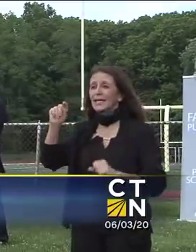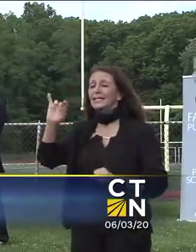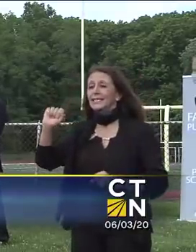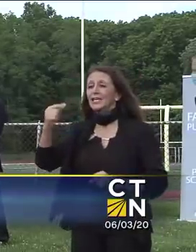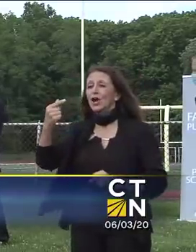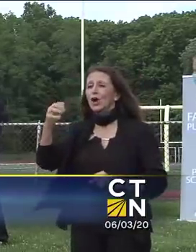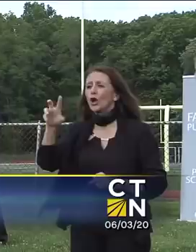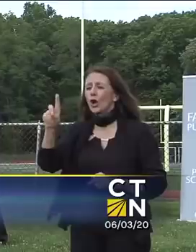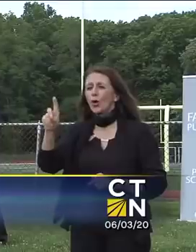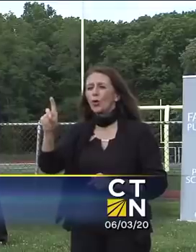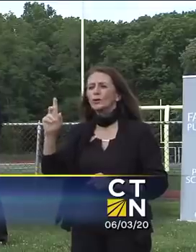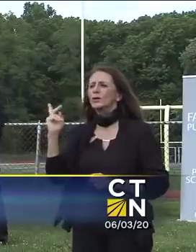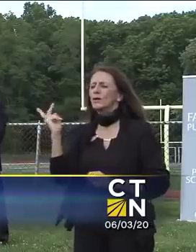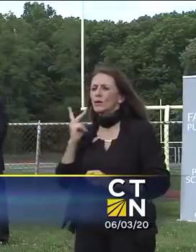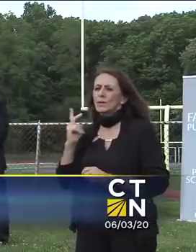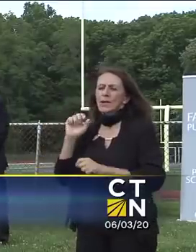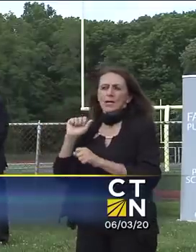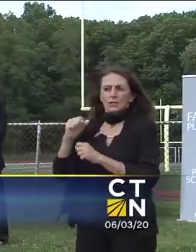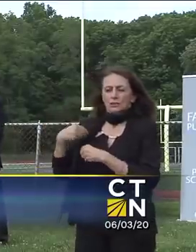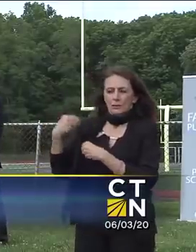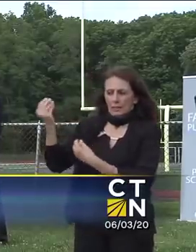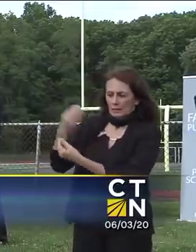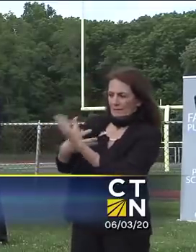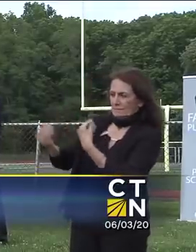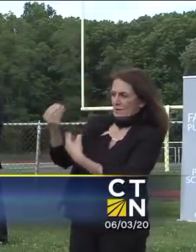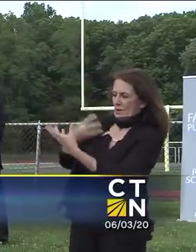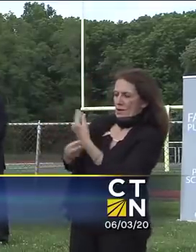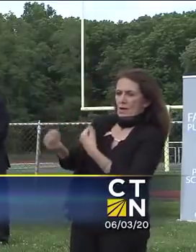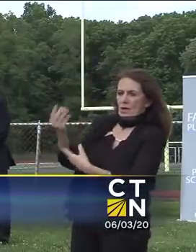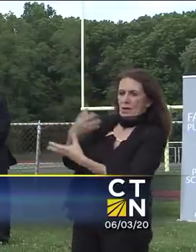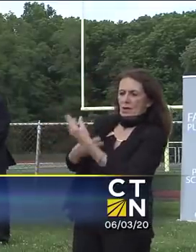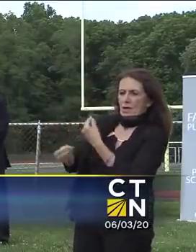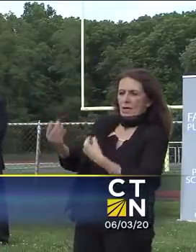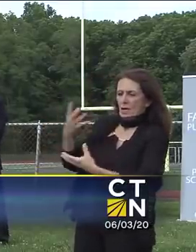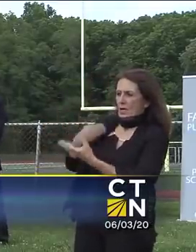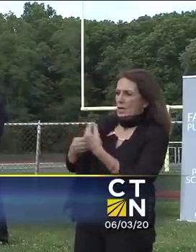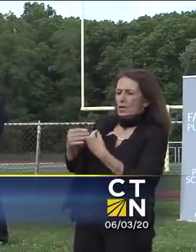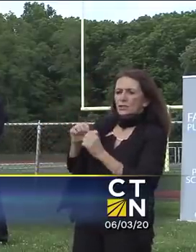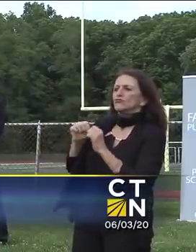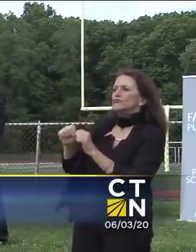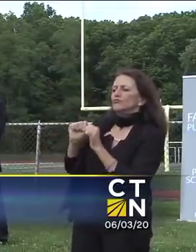who have been working tirelessly to provide us all of the